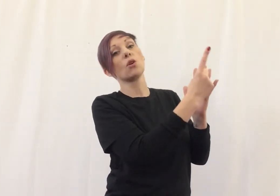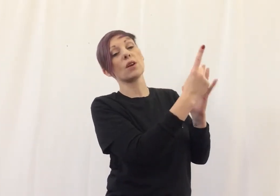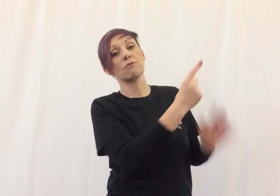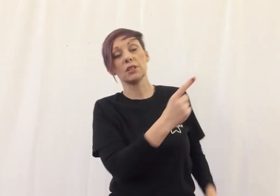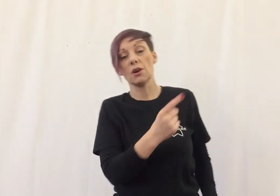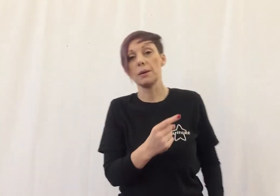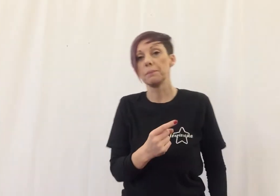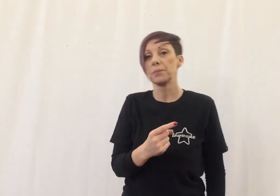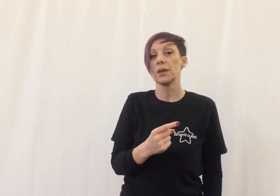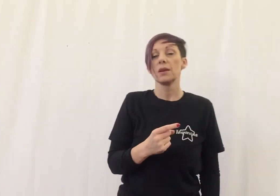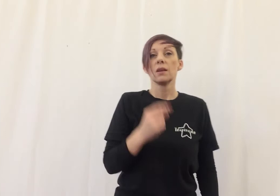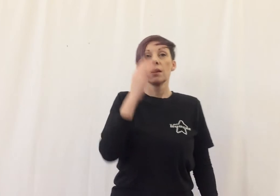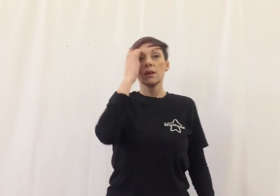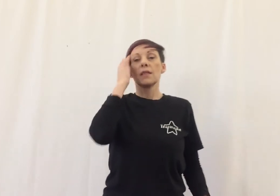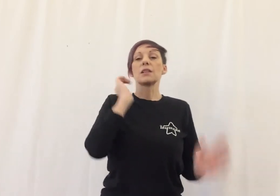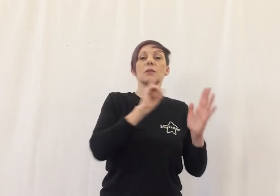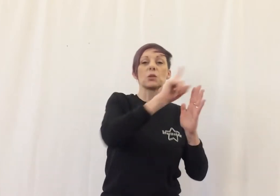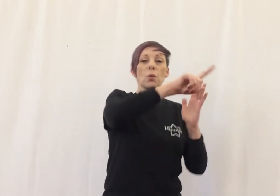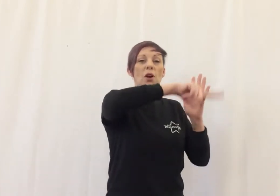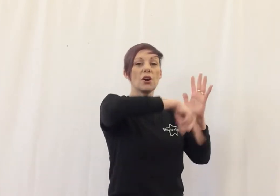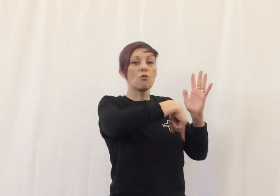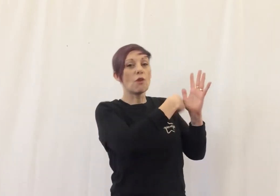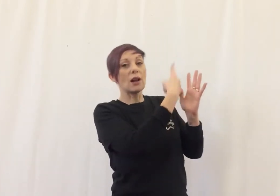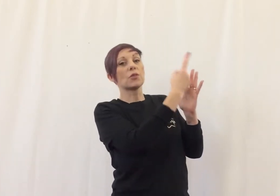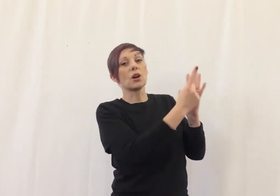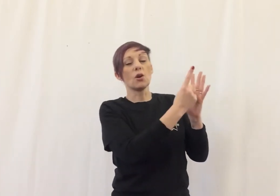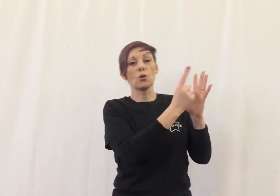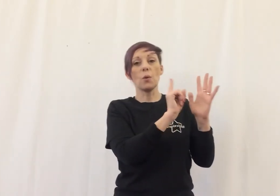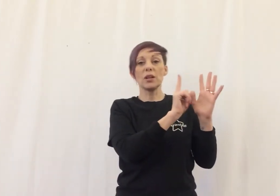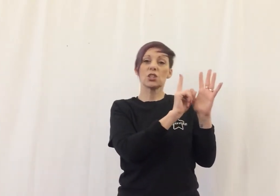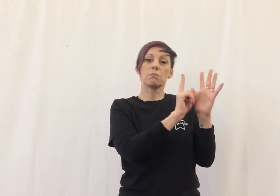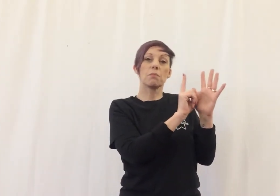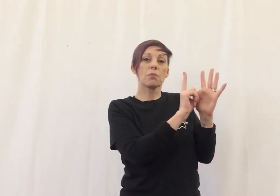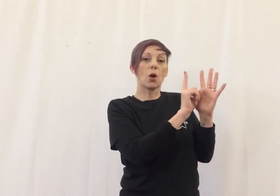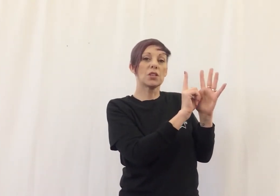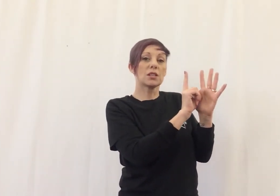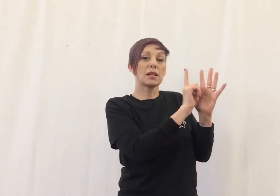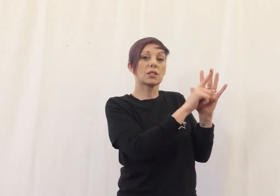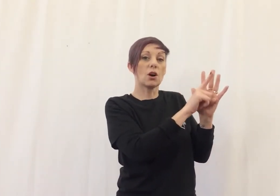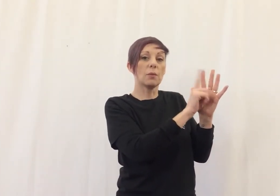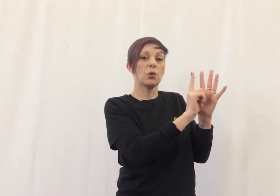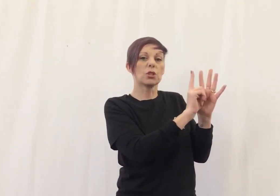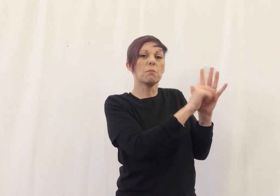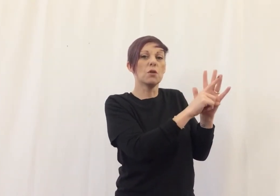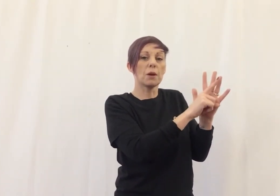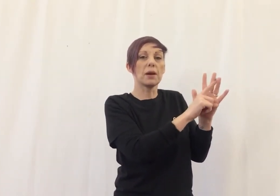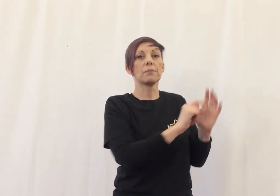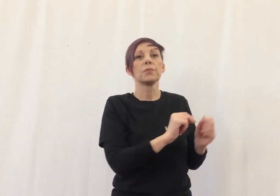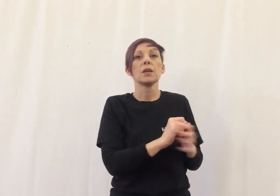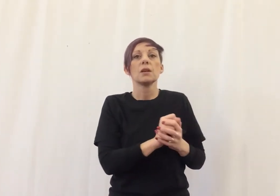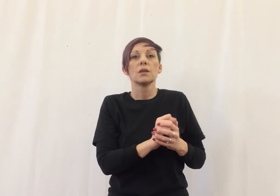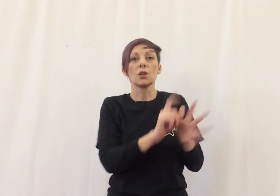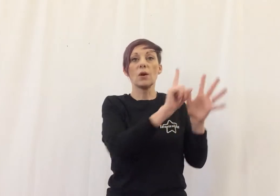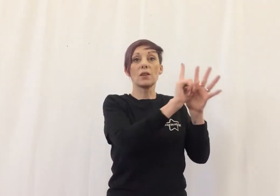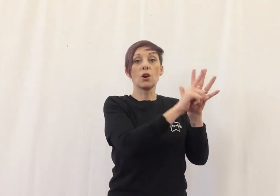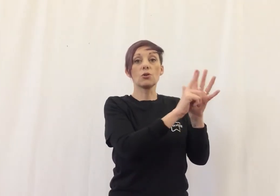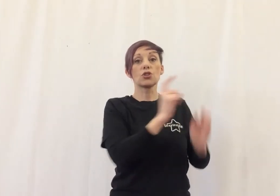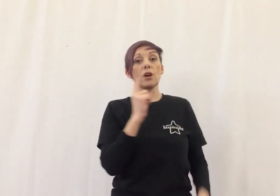every time. That's when we're going around the clock. When we're just going to the next time, we just move it a bit. So when the clock strikes